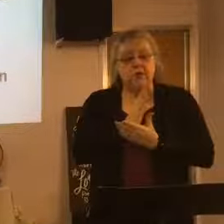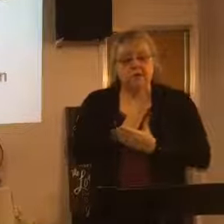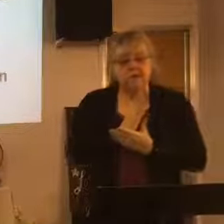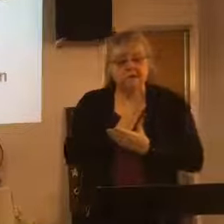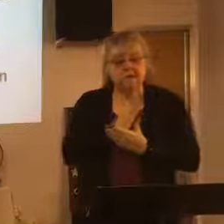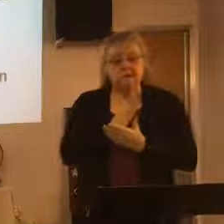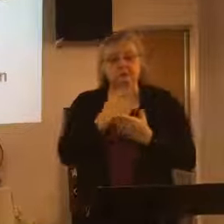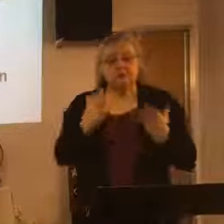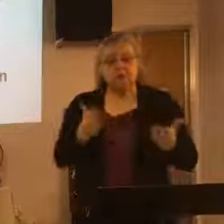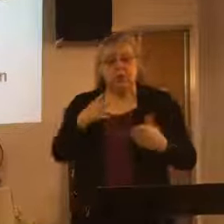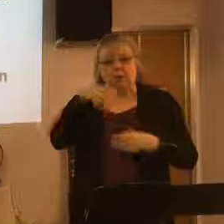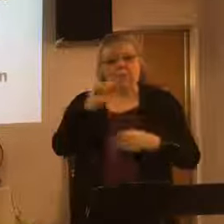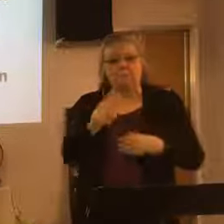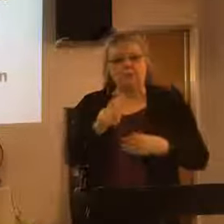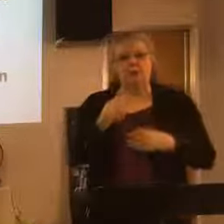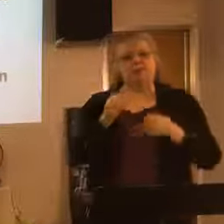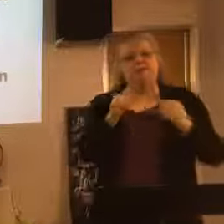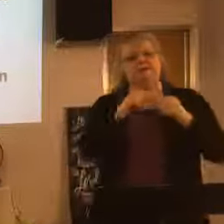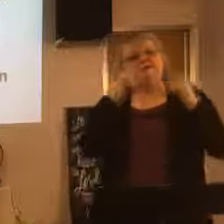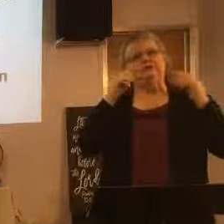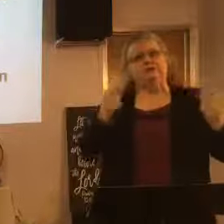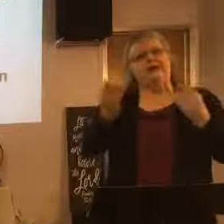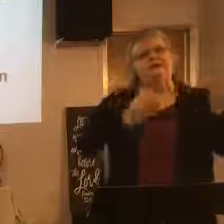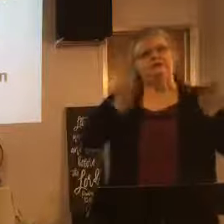so Paul is a great, credible